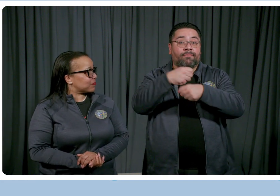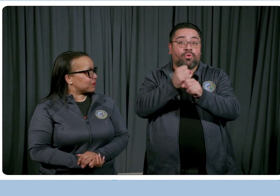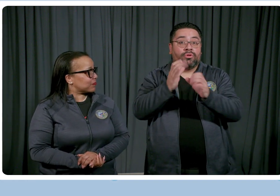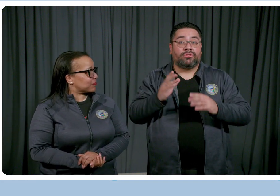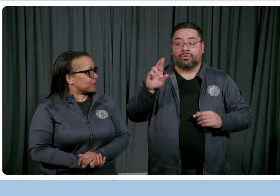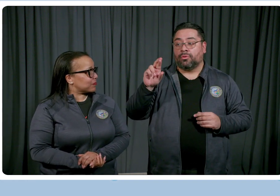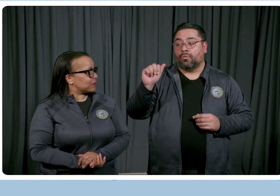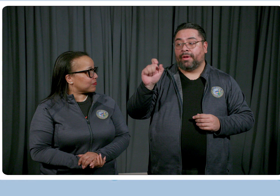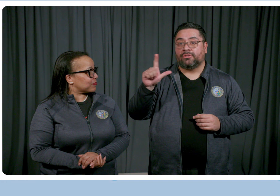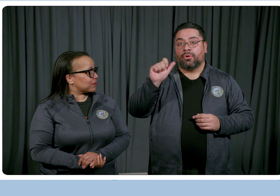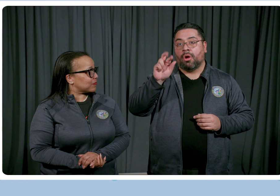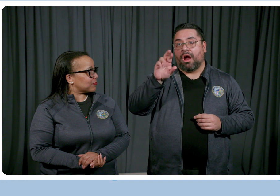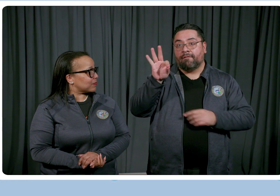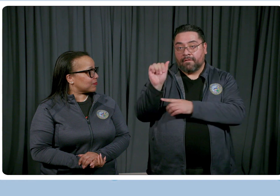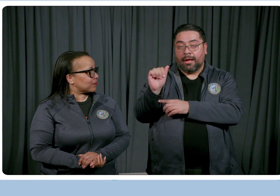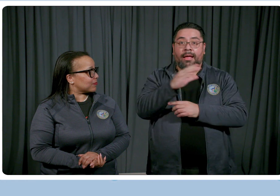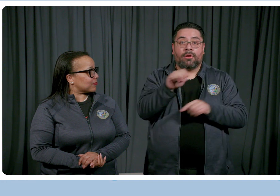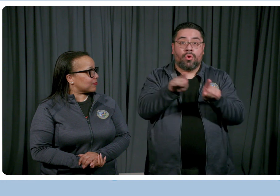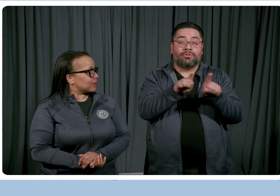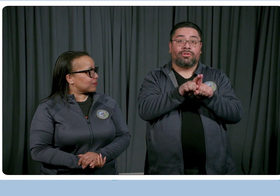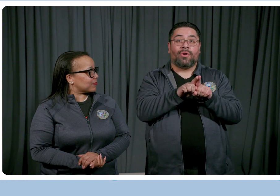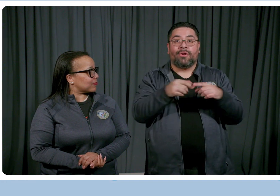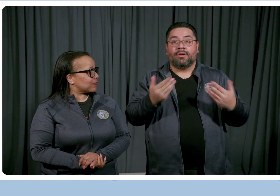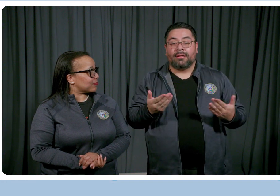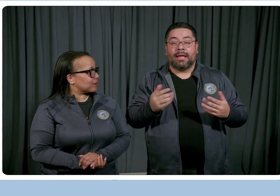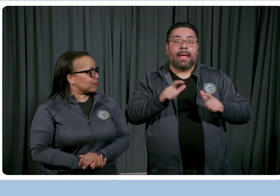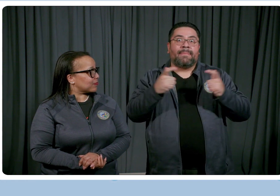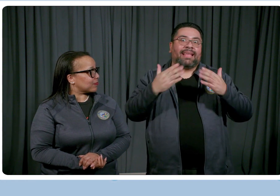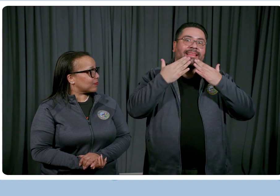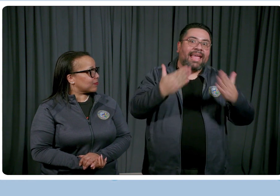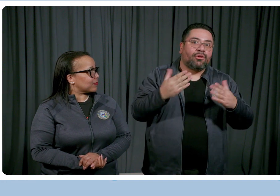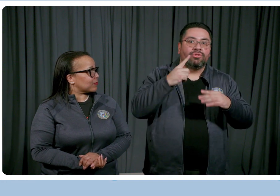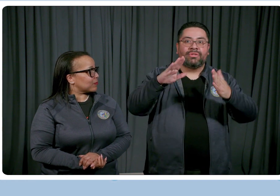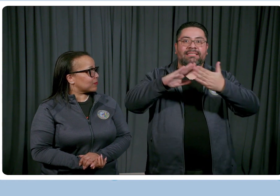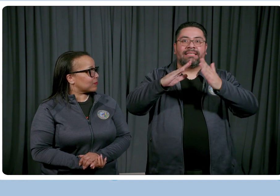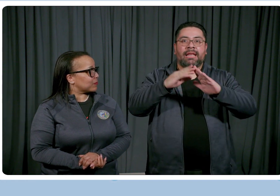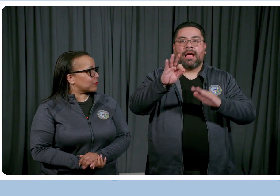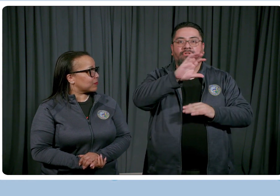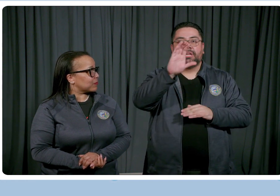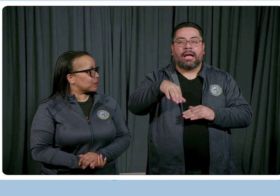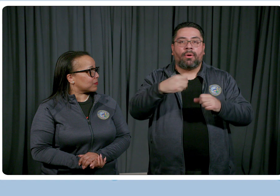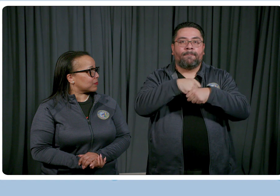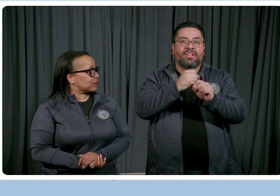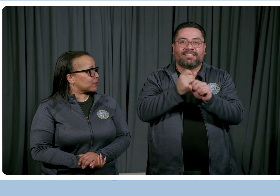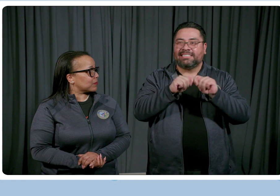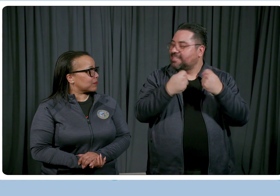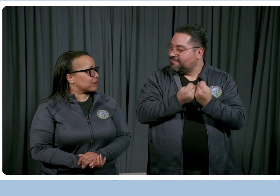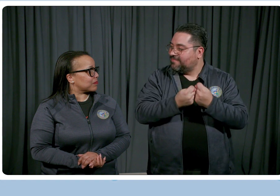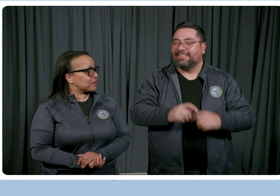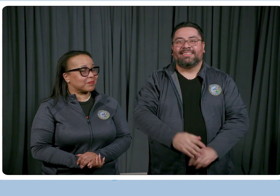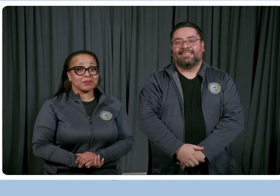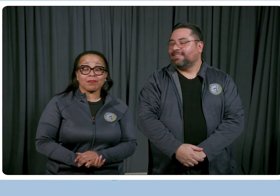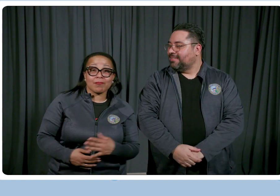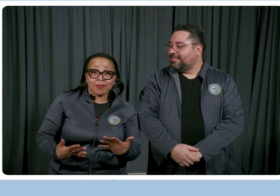our executive producer, Rachel Arfa, as well as a big thank you to the City of Chicago's